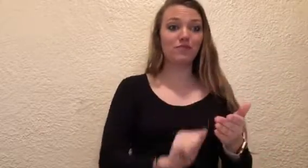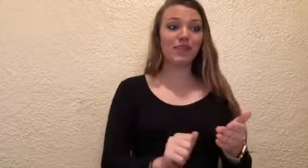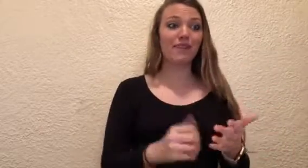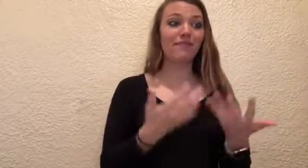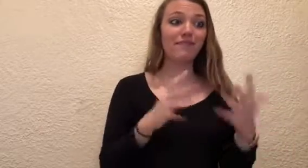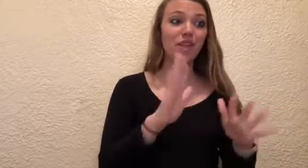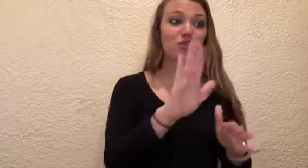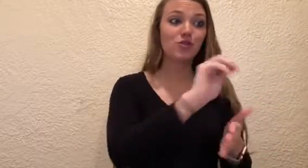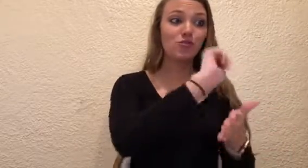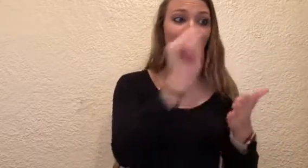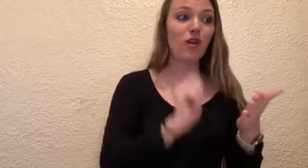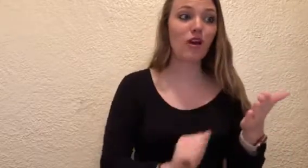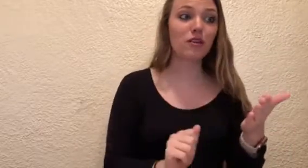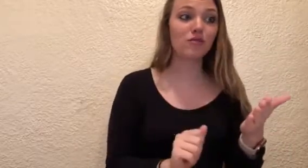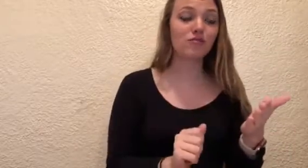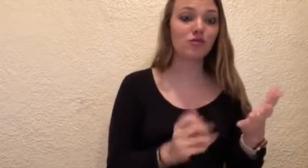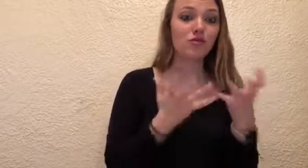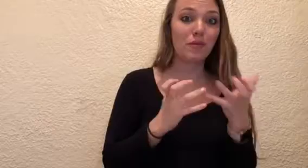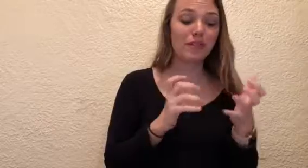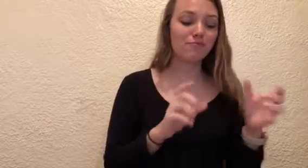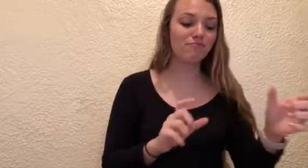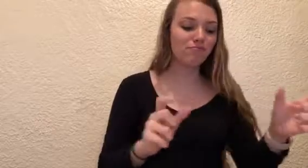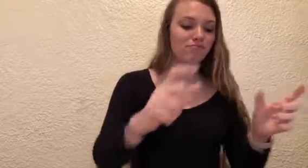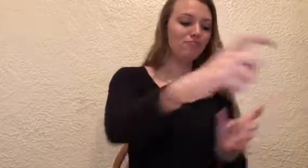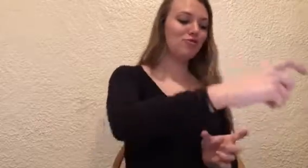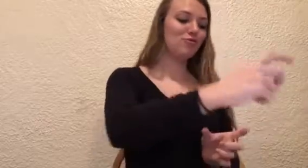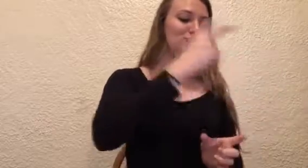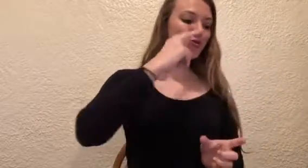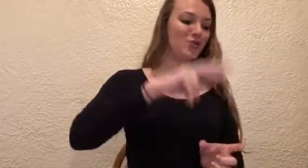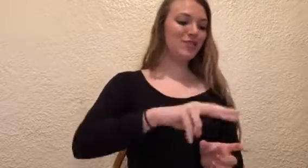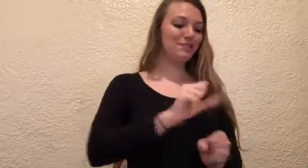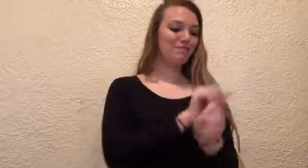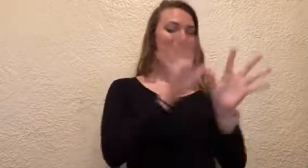Want it turned around? There we go.